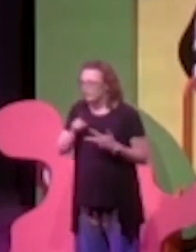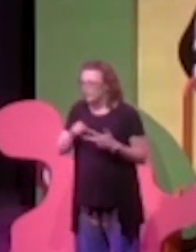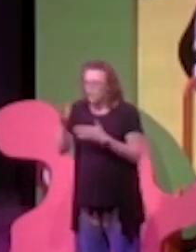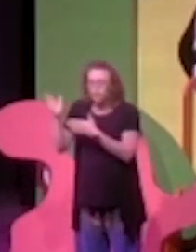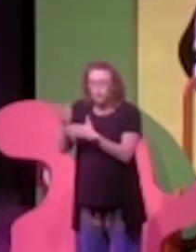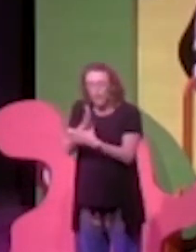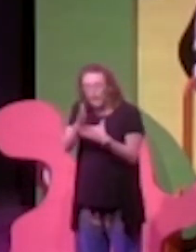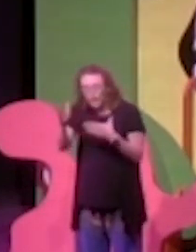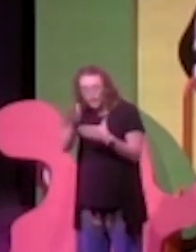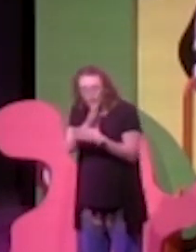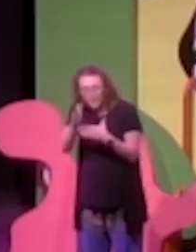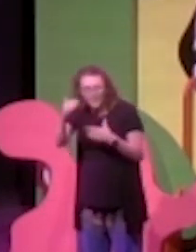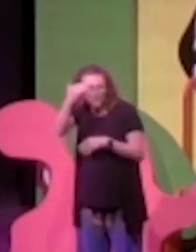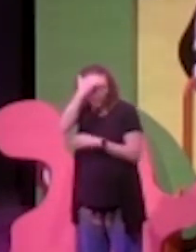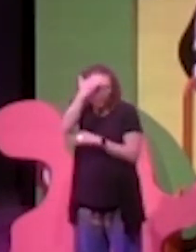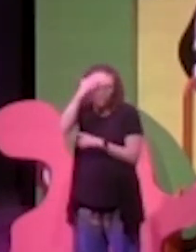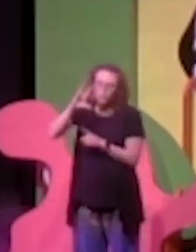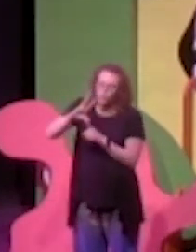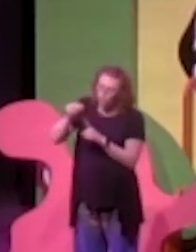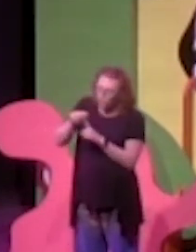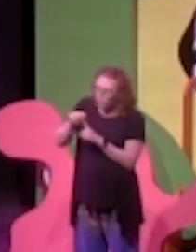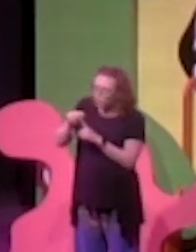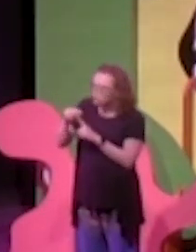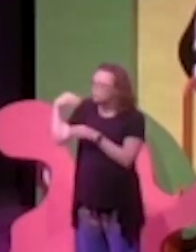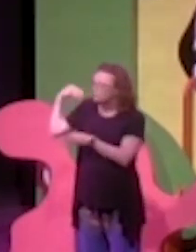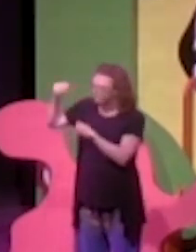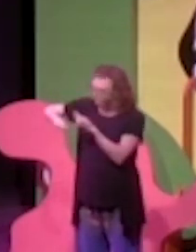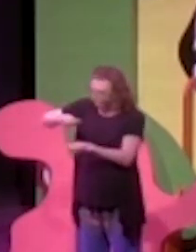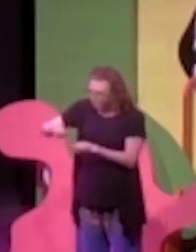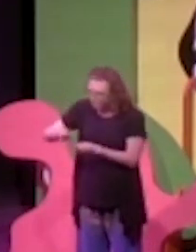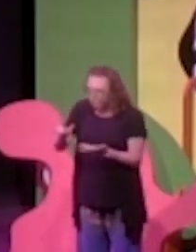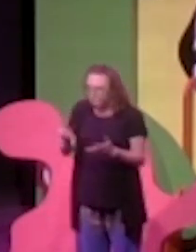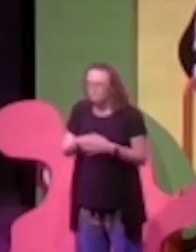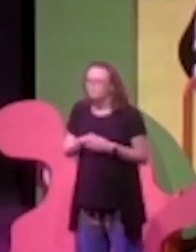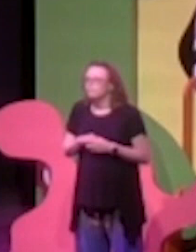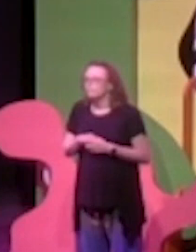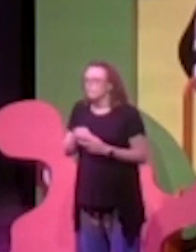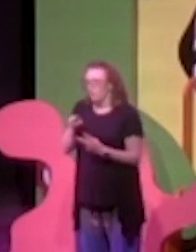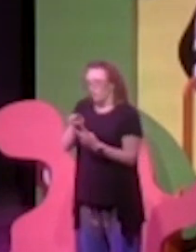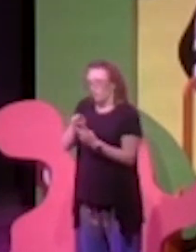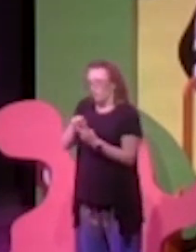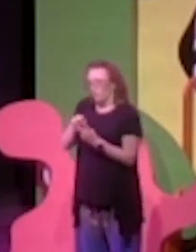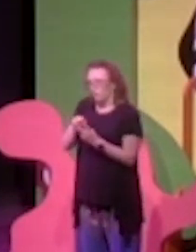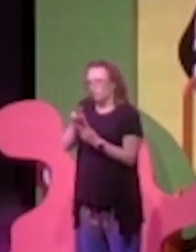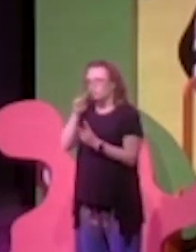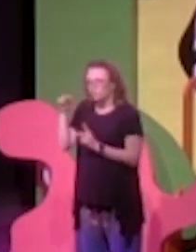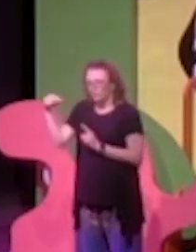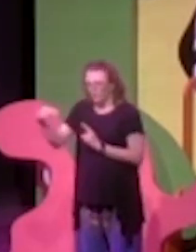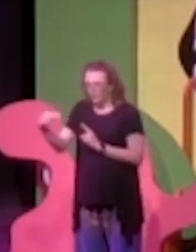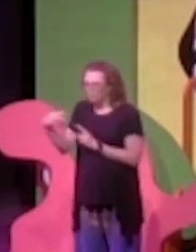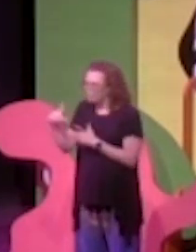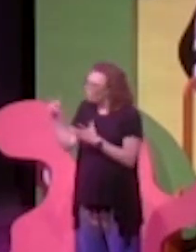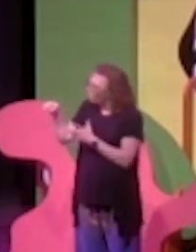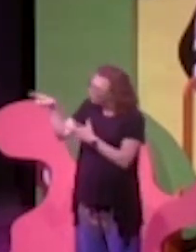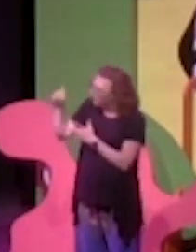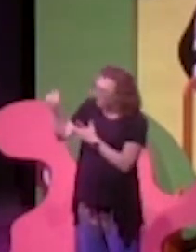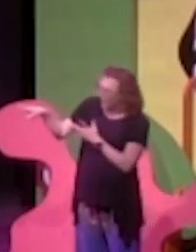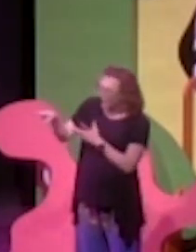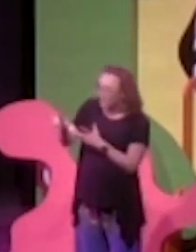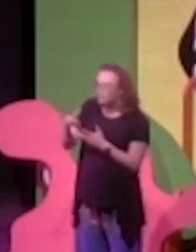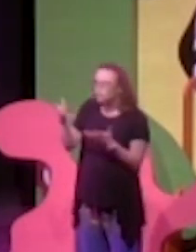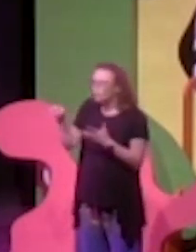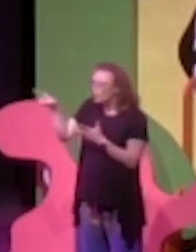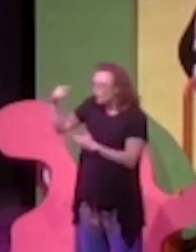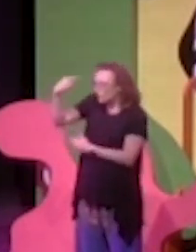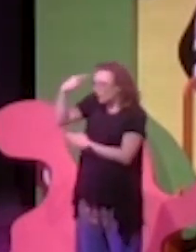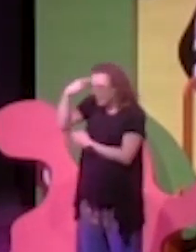and heritage. So what do you think is needed to truly build equitable